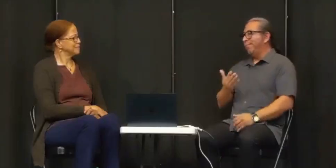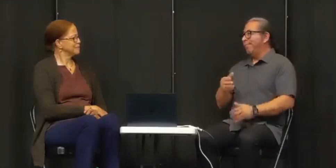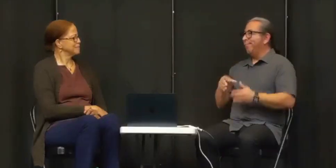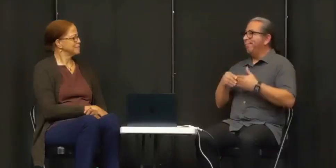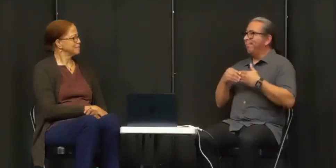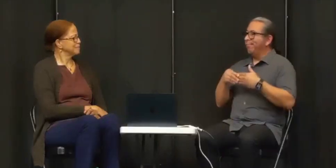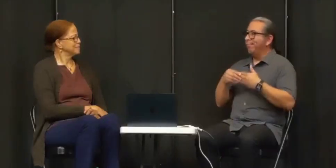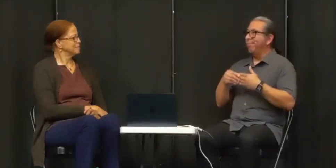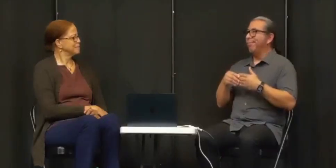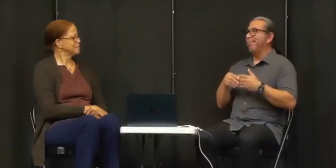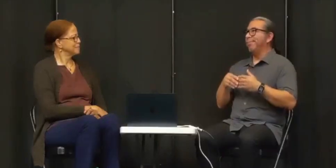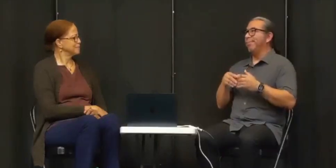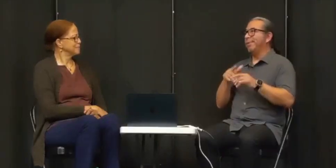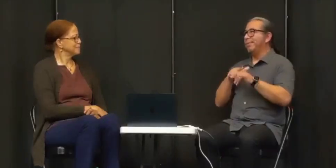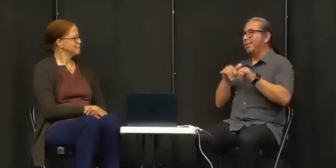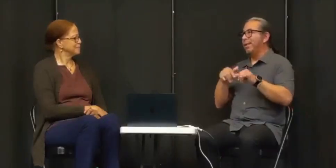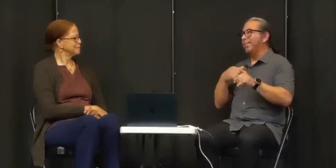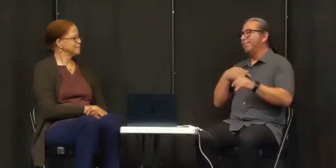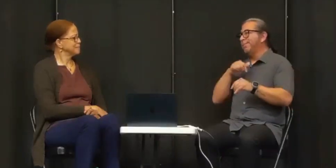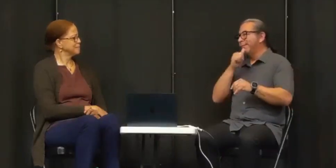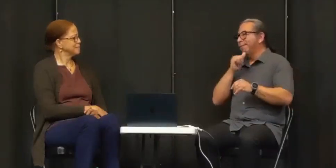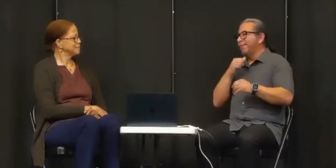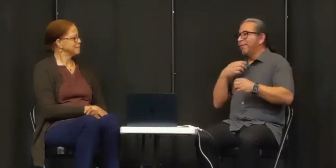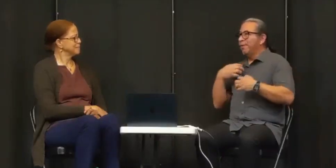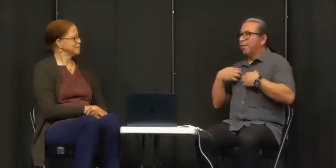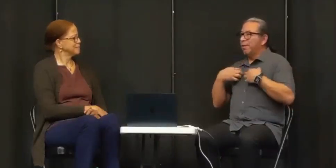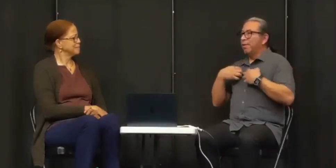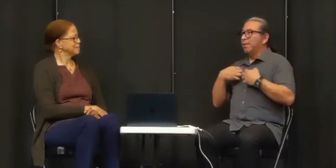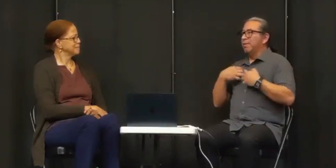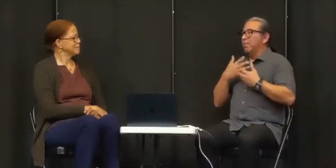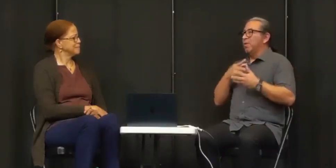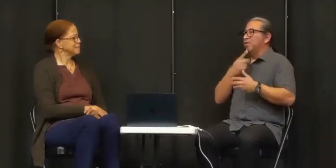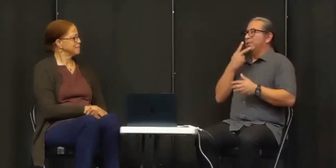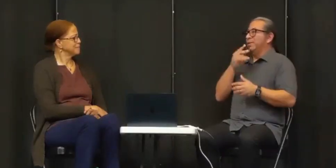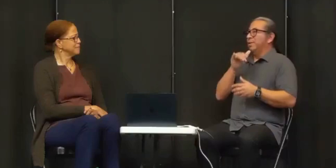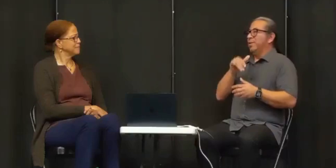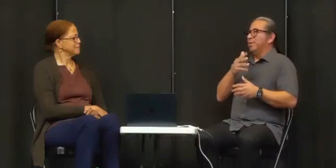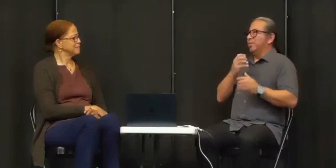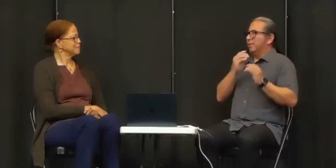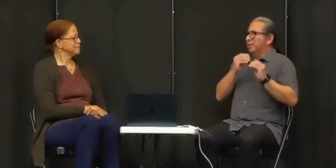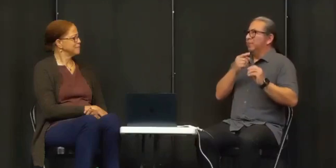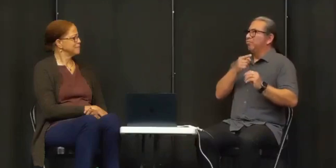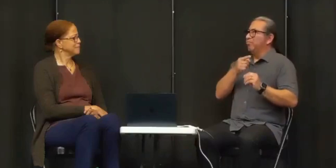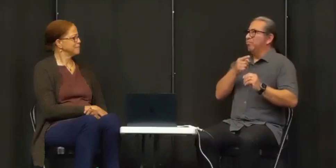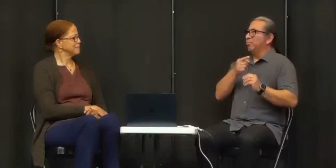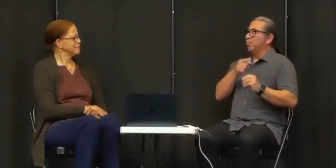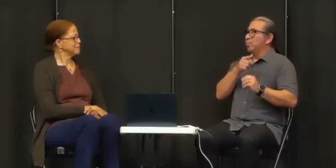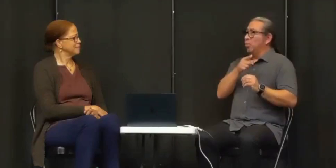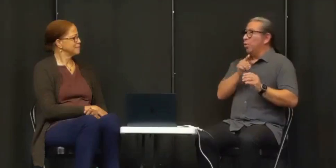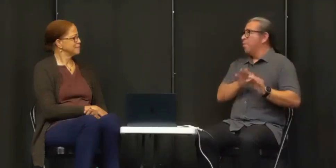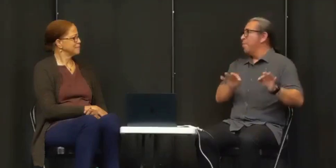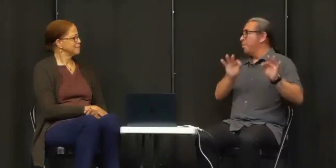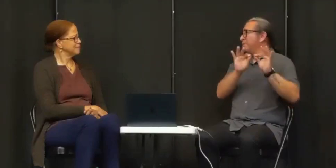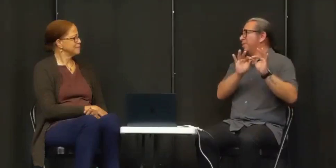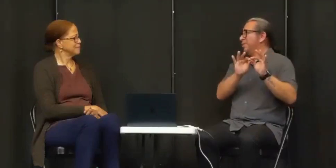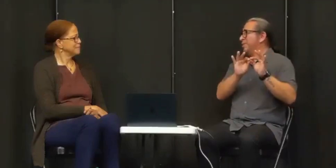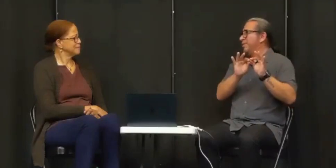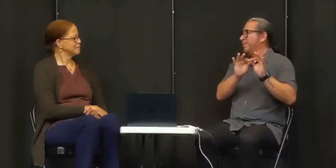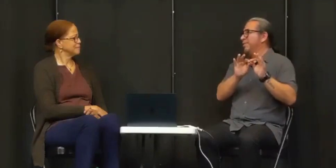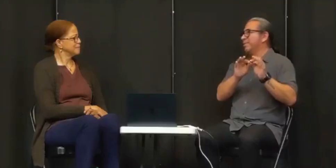like my deafness and modeling the flexibility at the same time, what I've suffered, the emotional situations I've gone